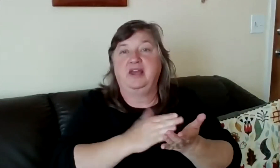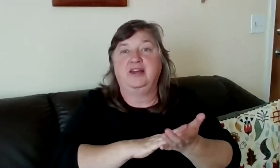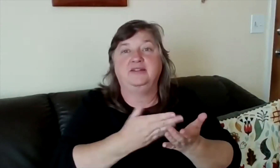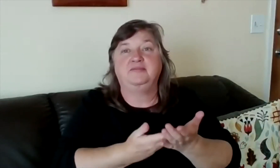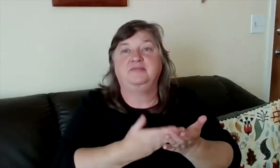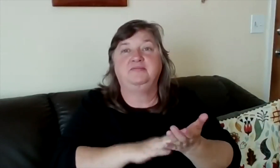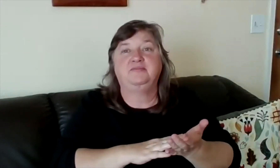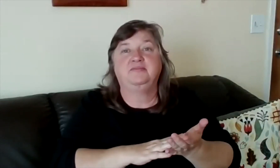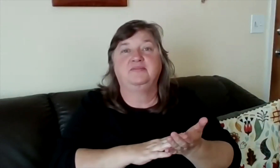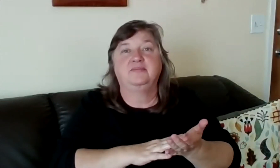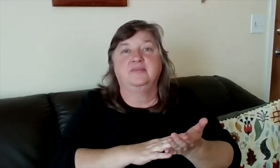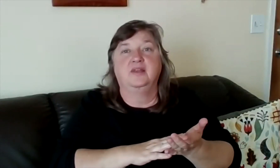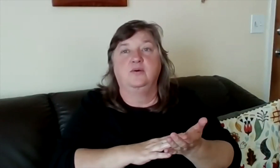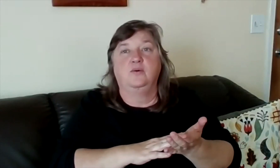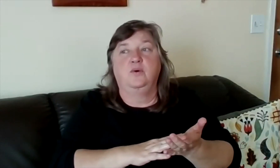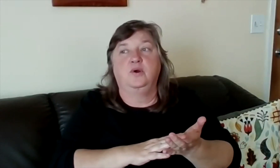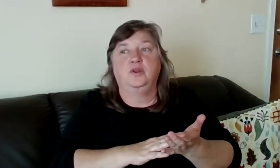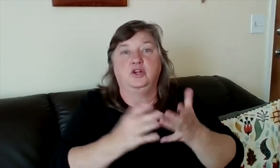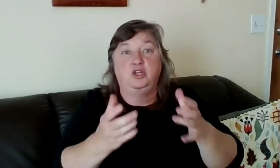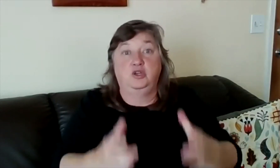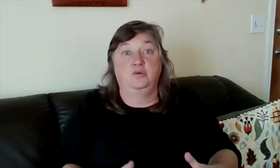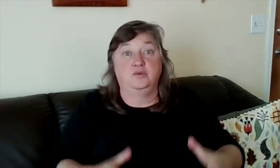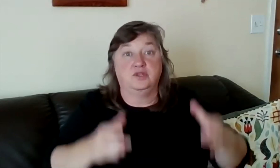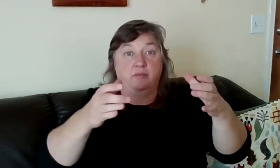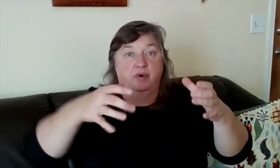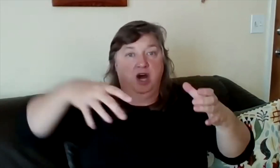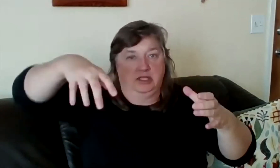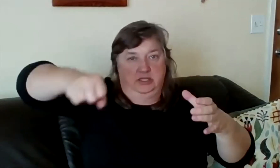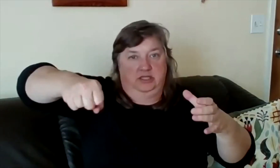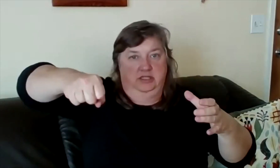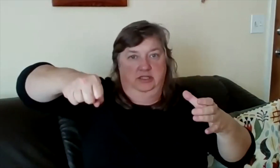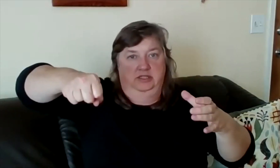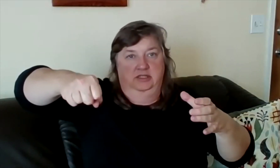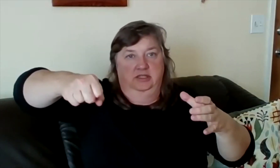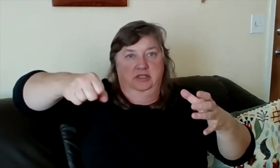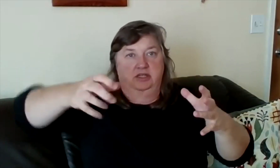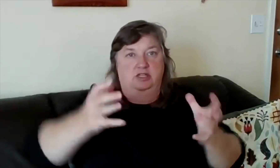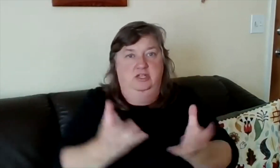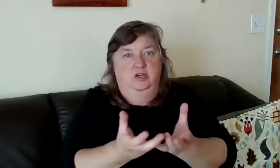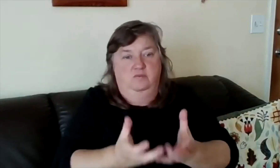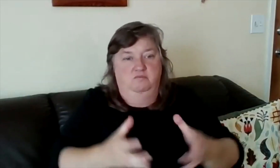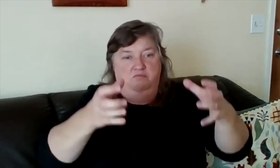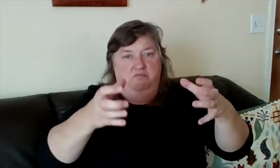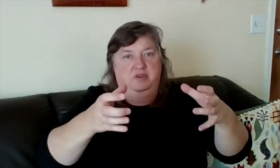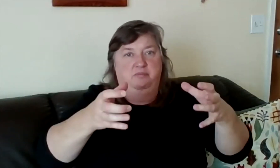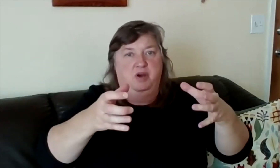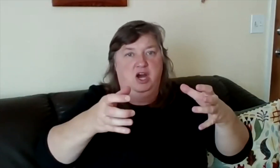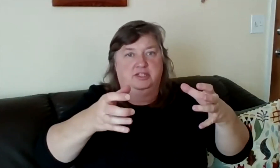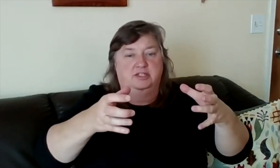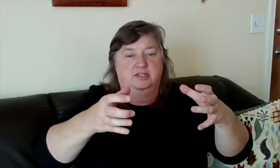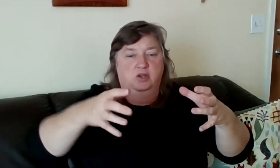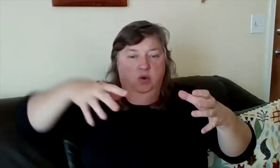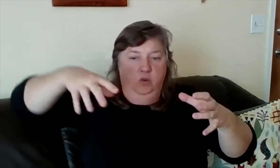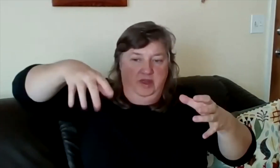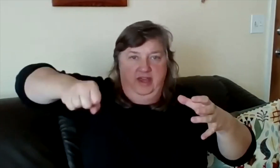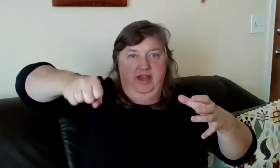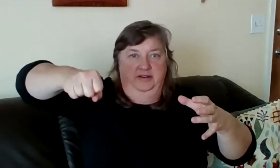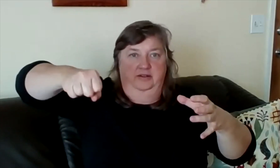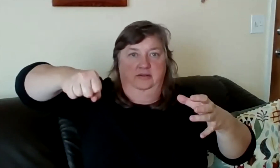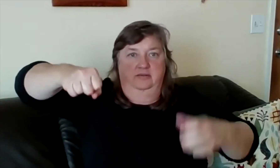pan, or you're going to use a pot, you know, big pot with a handle,